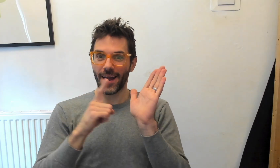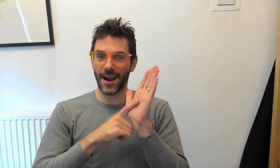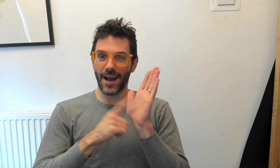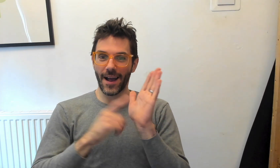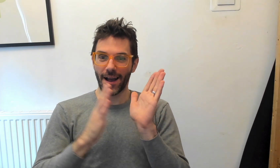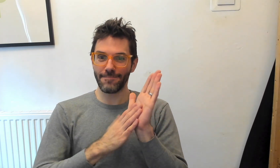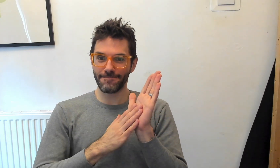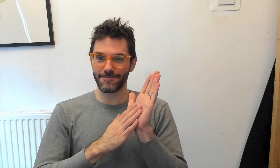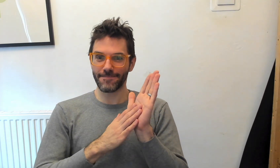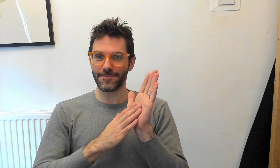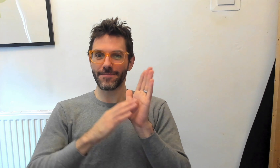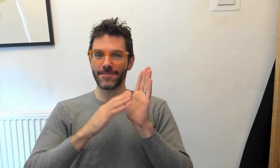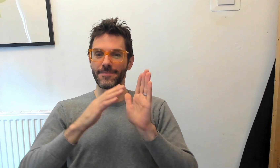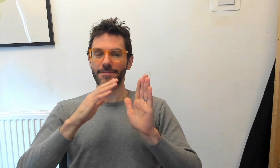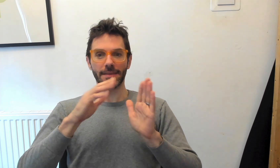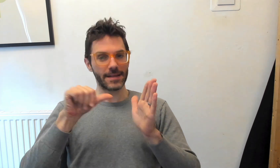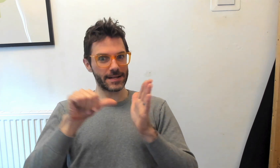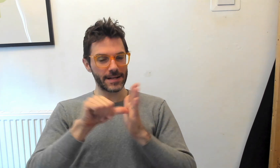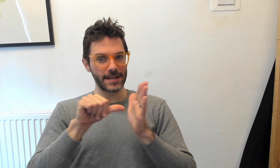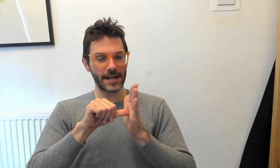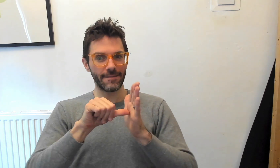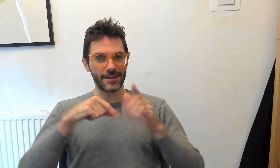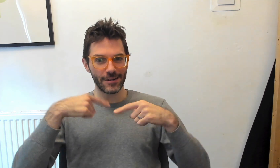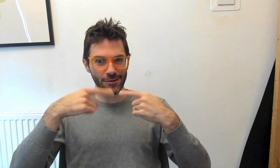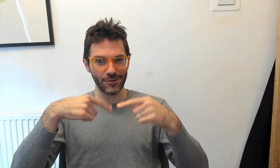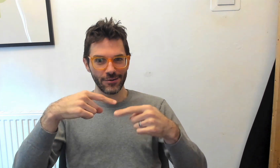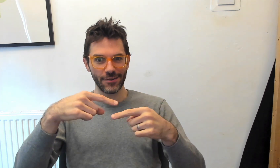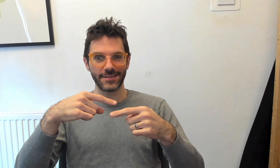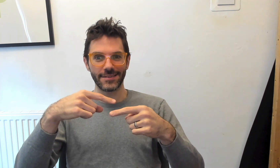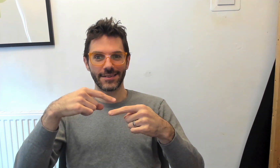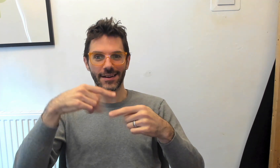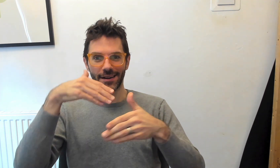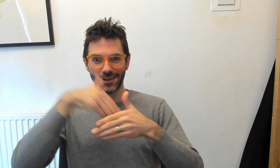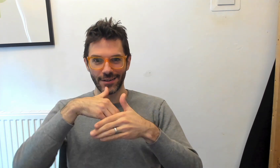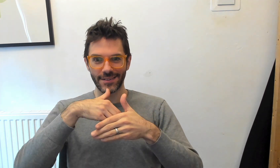It's very difficult to run an LLM locally